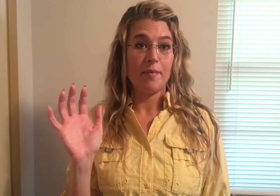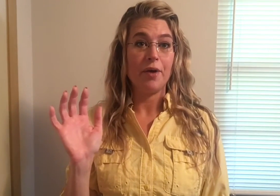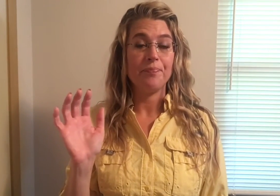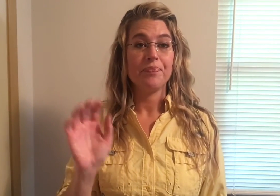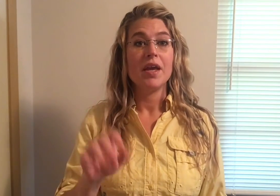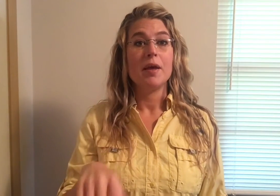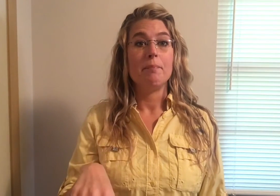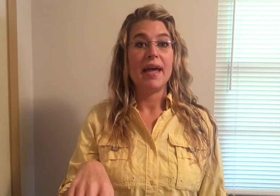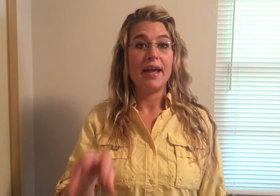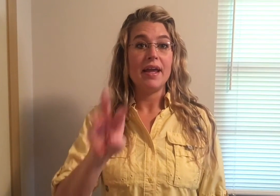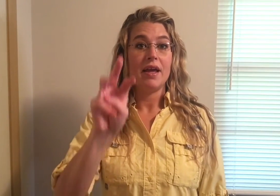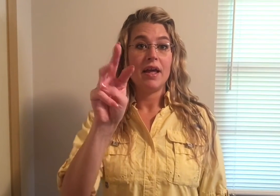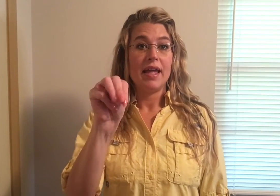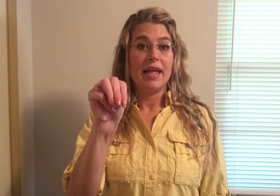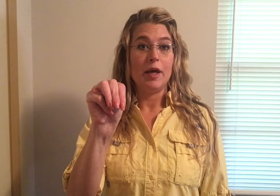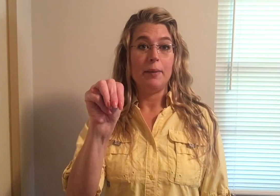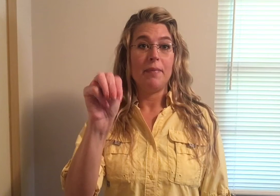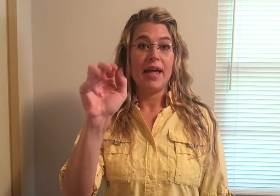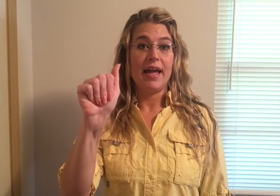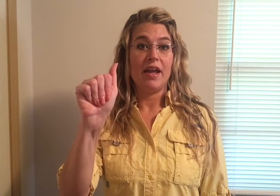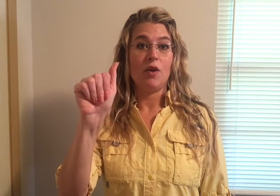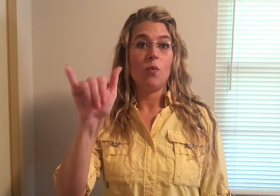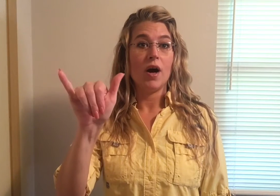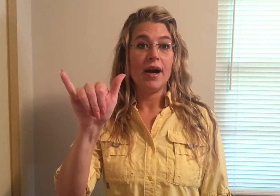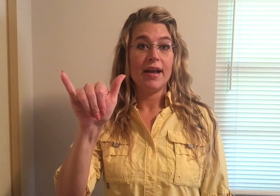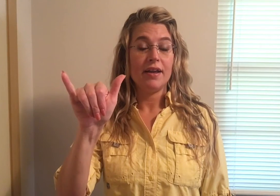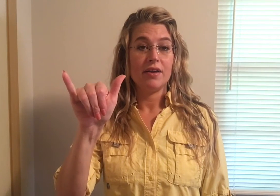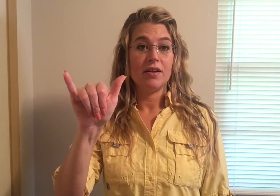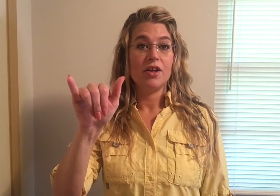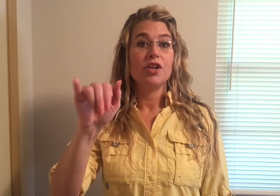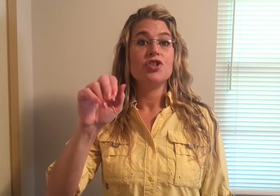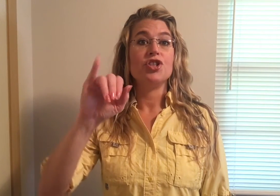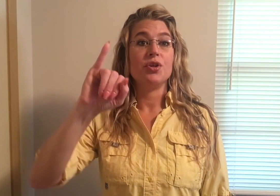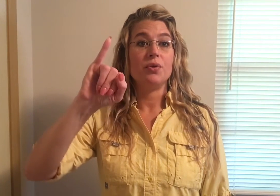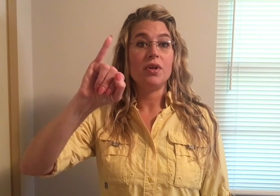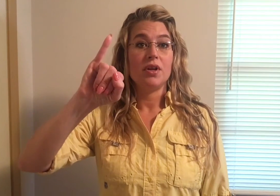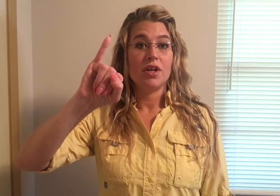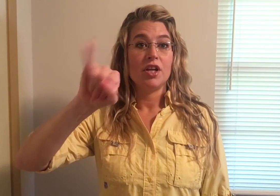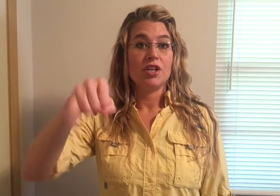out. May, M-A-Y. June,